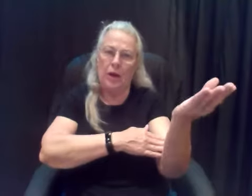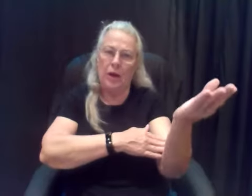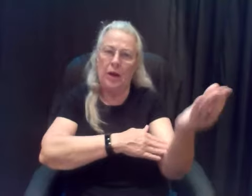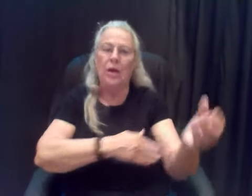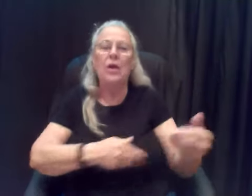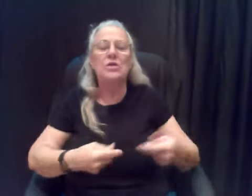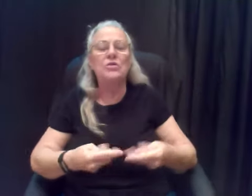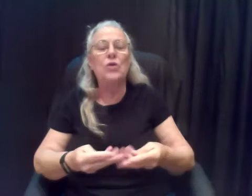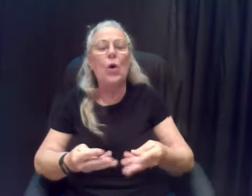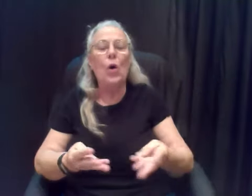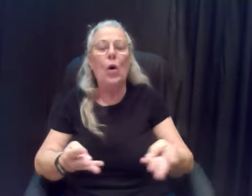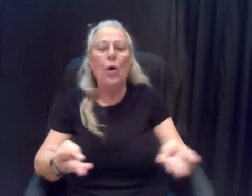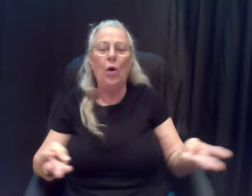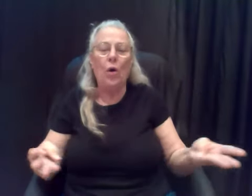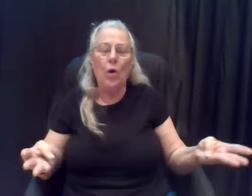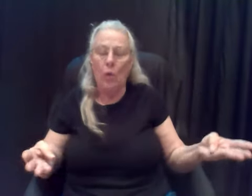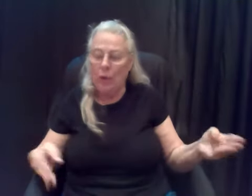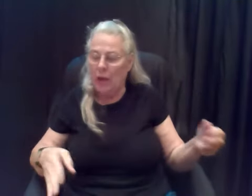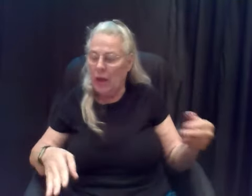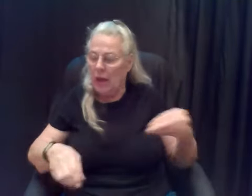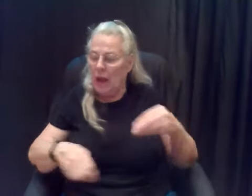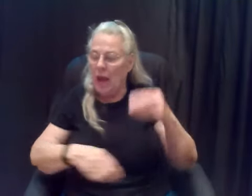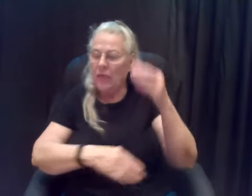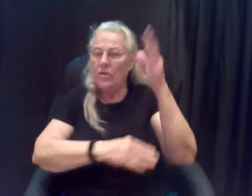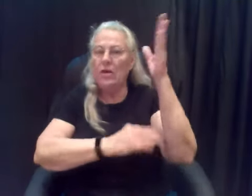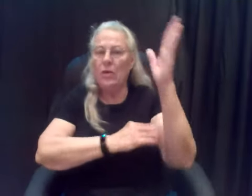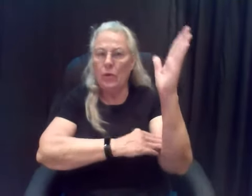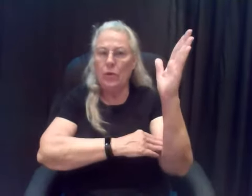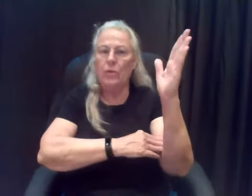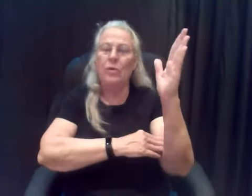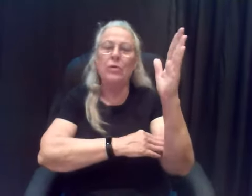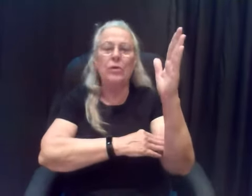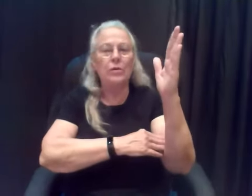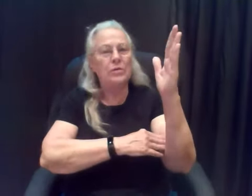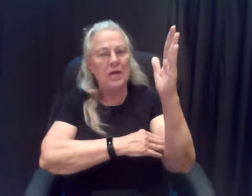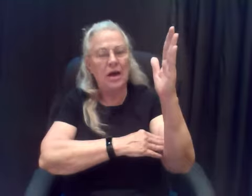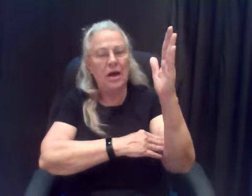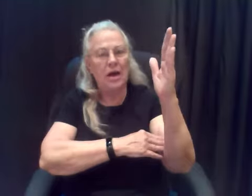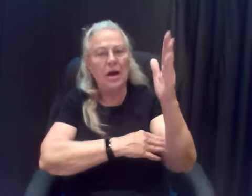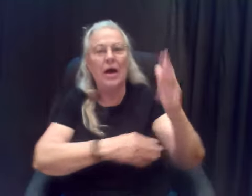morning, sowing at the noontide,